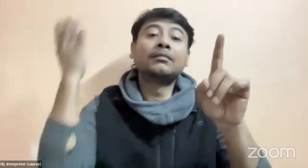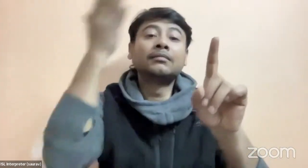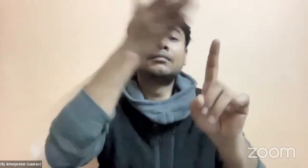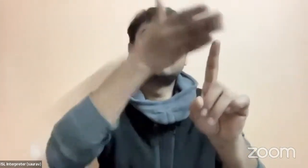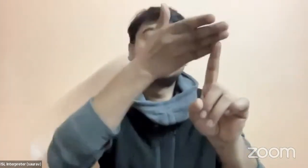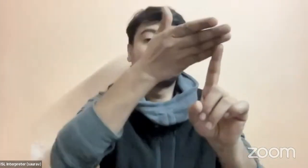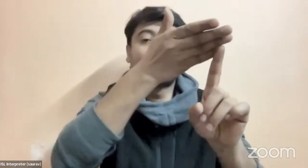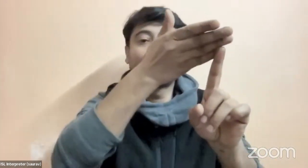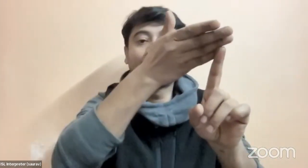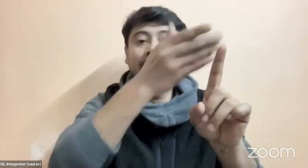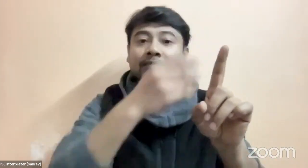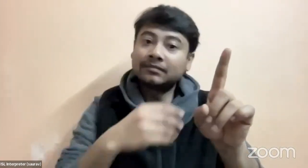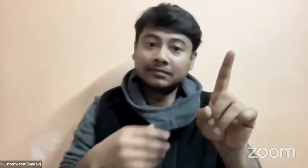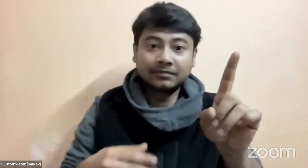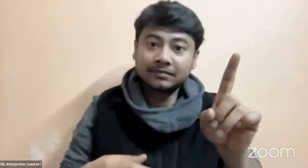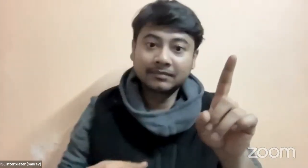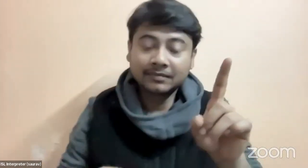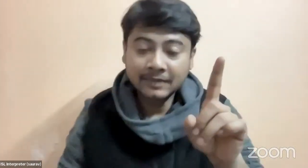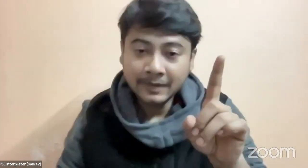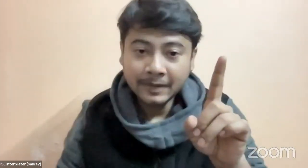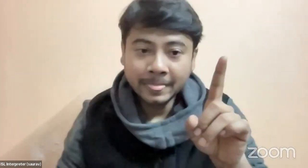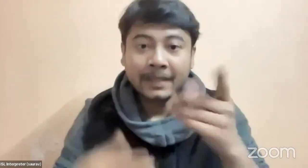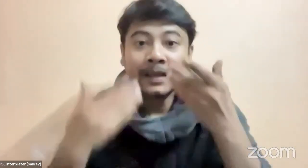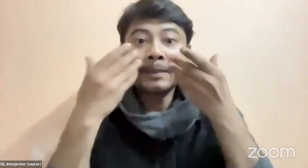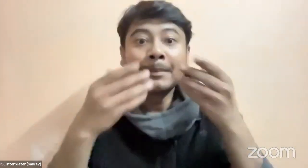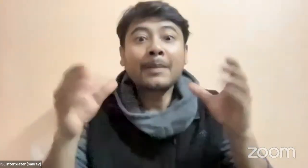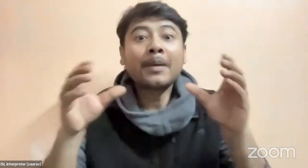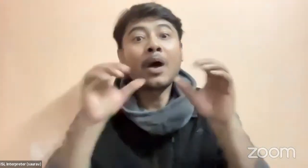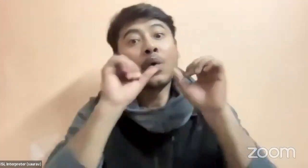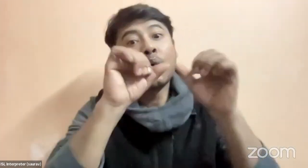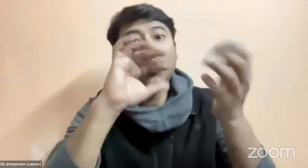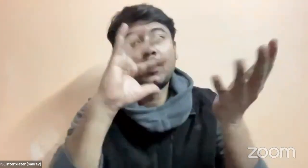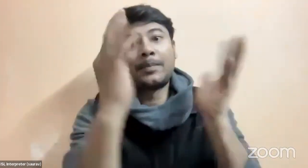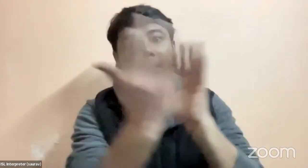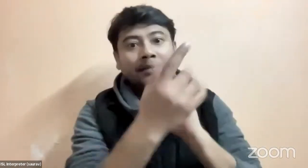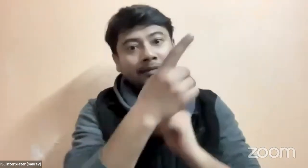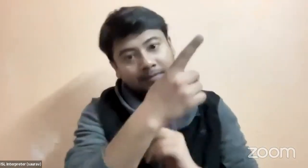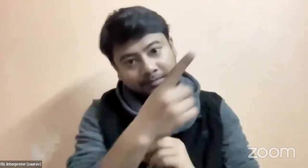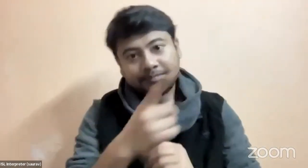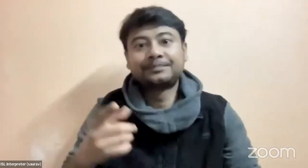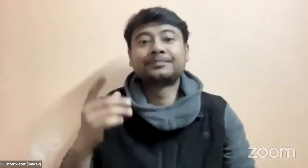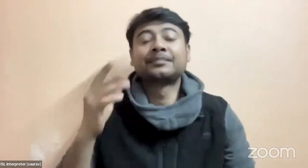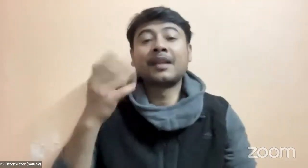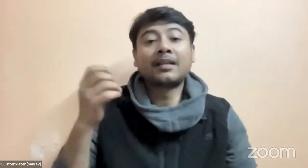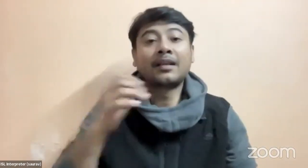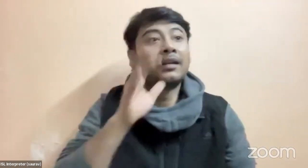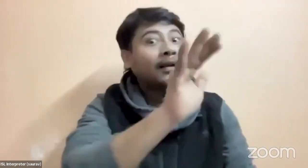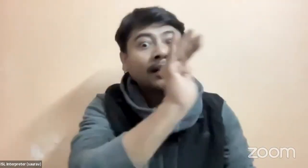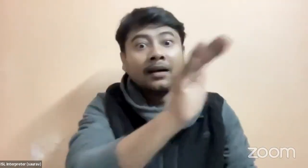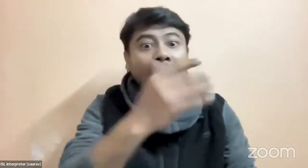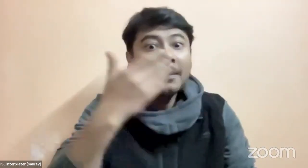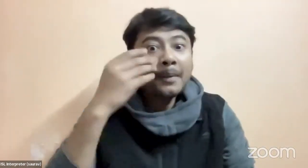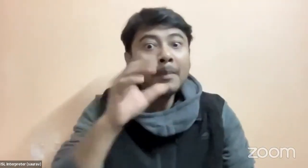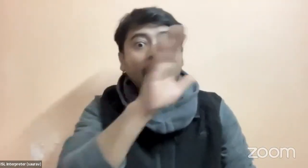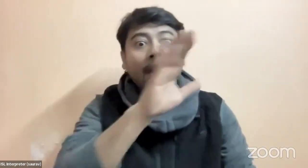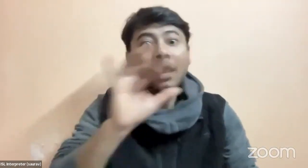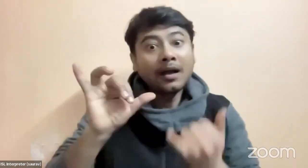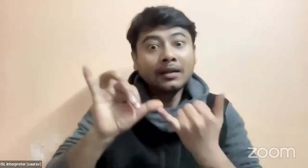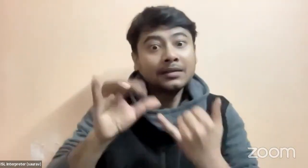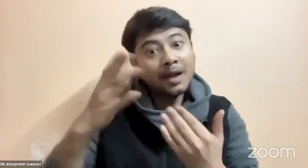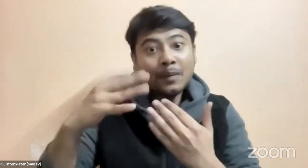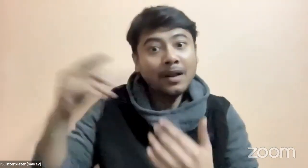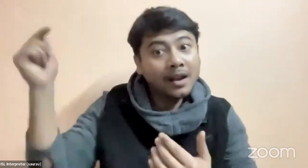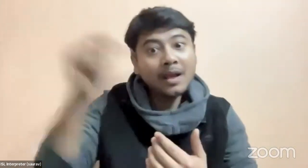Yeah. So now, when Narad Muni goes to Brahma's planet, he says to Brahma that Lord Krishna is coming as